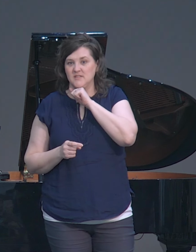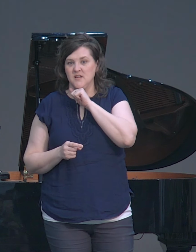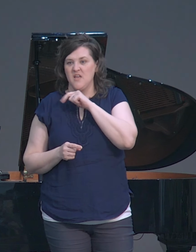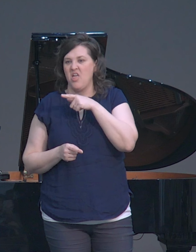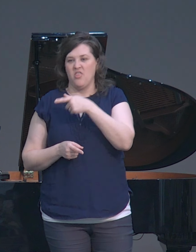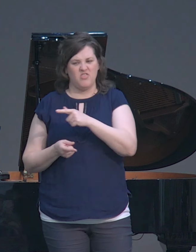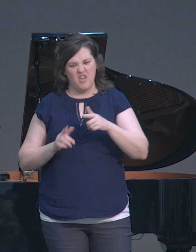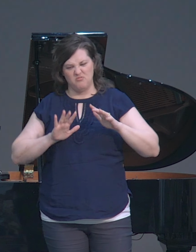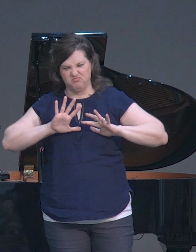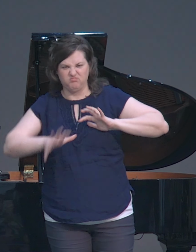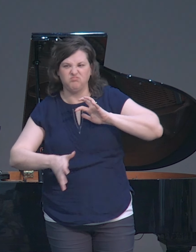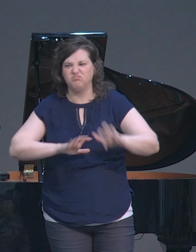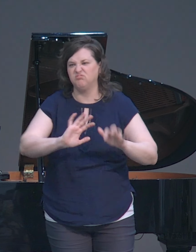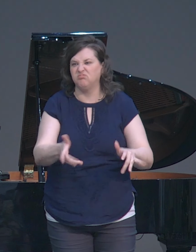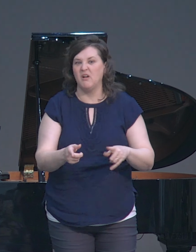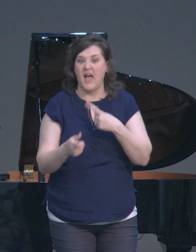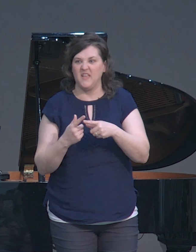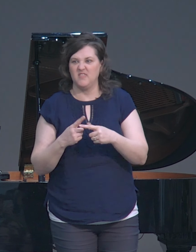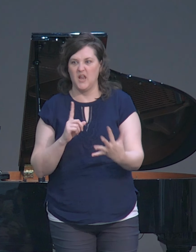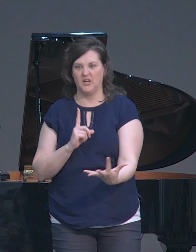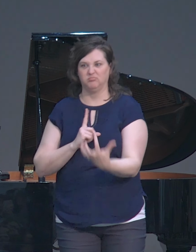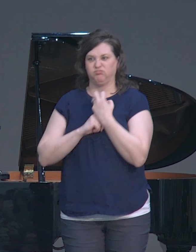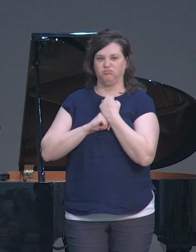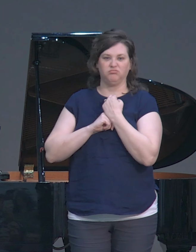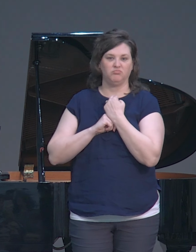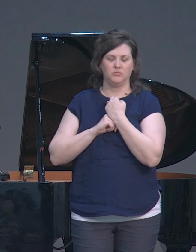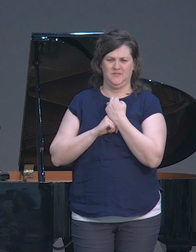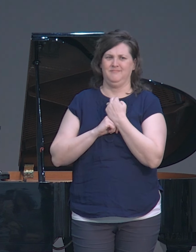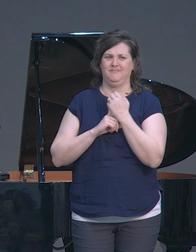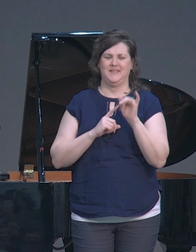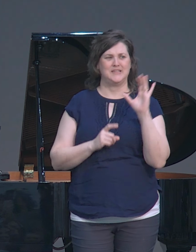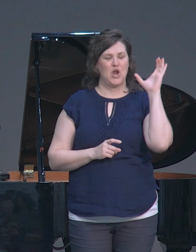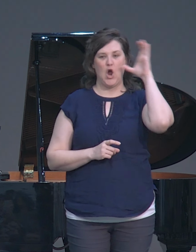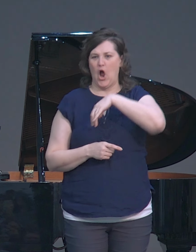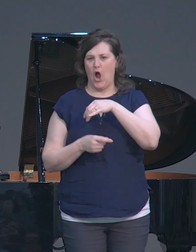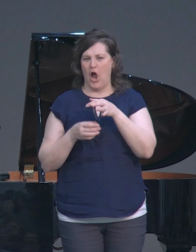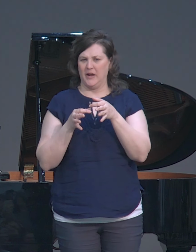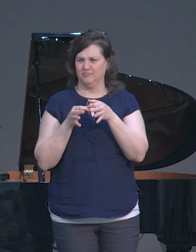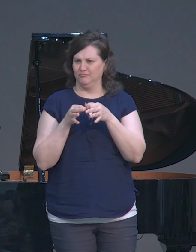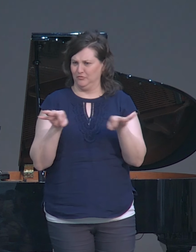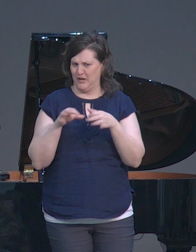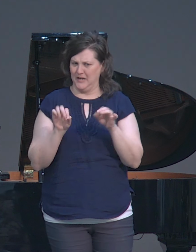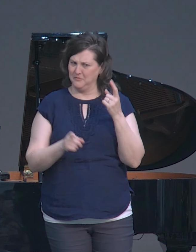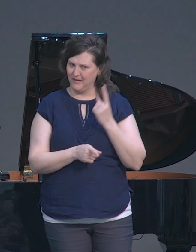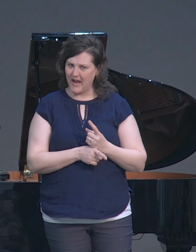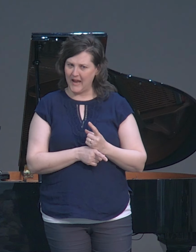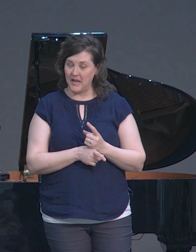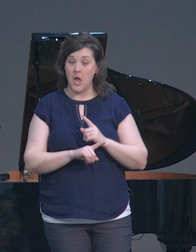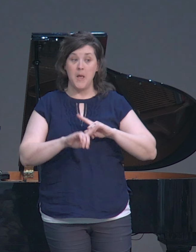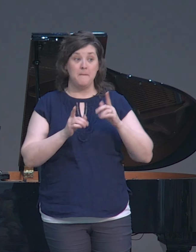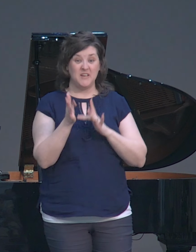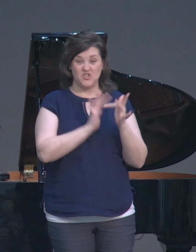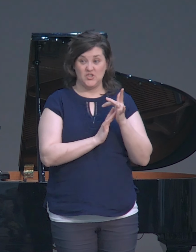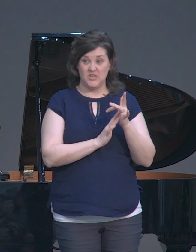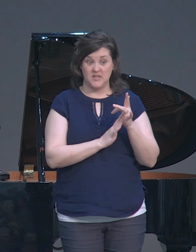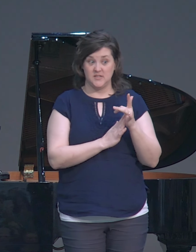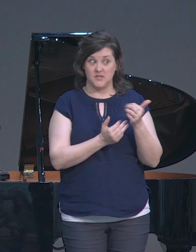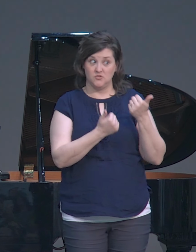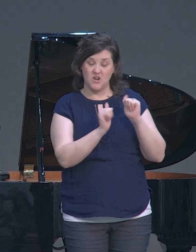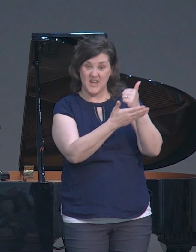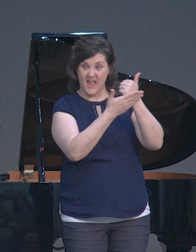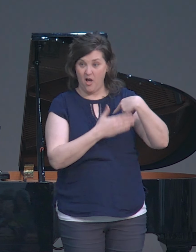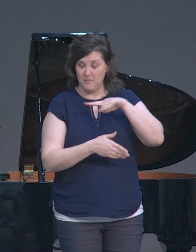Really odd expression. It seems really odd to us. Jesus is helping us to distinguish between judgment and discernment. With